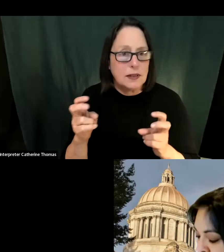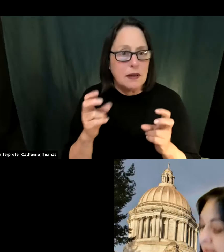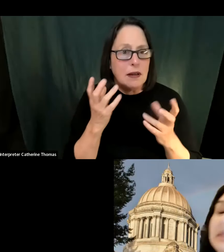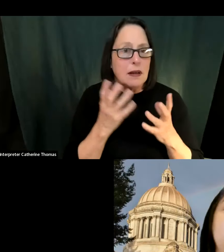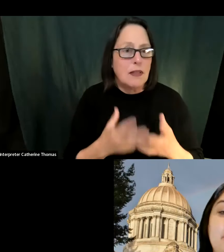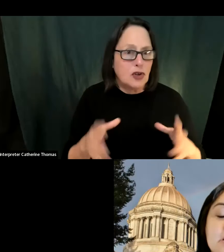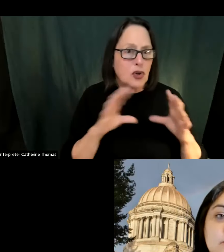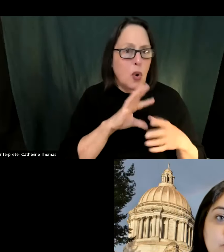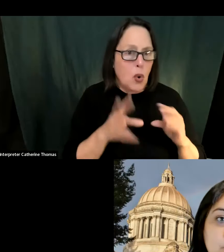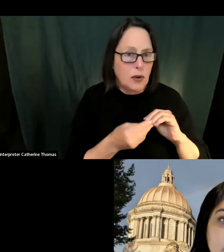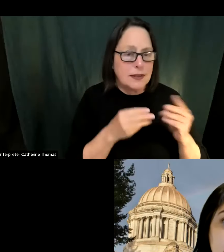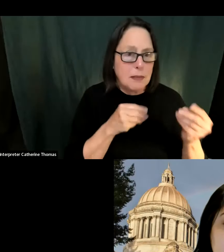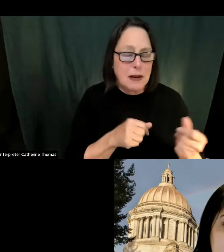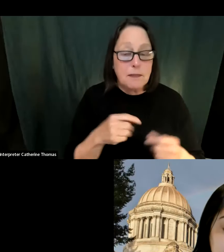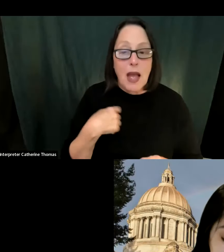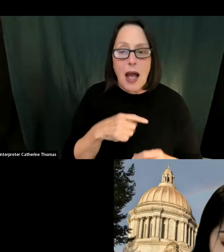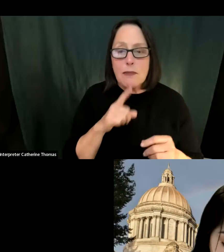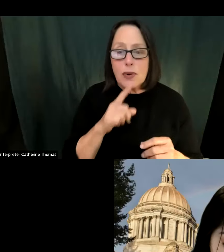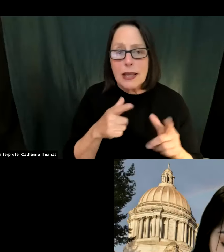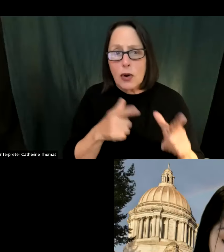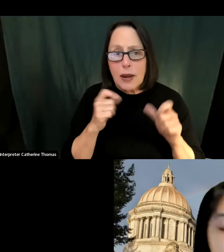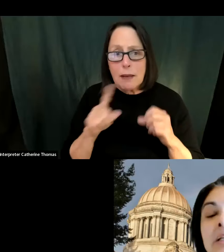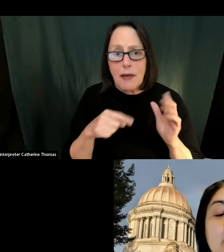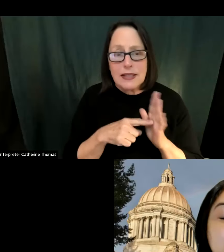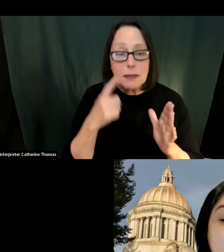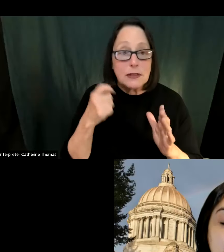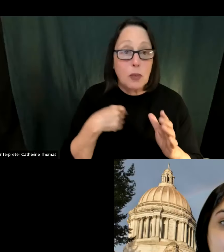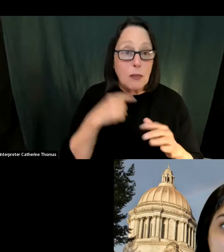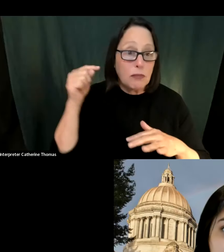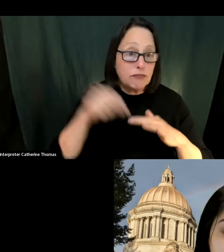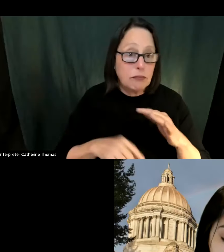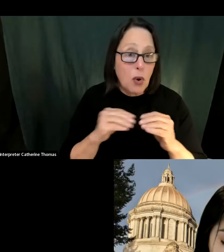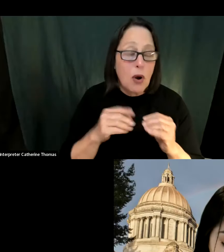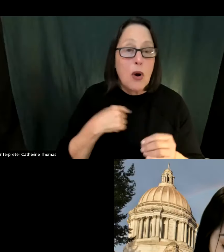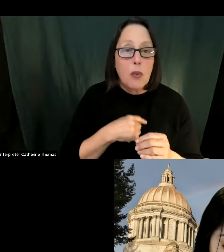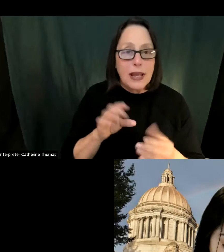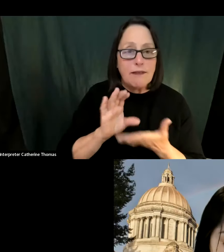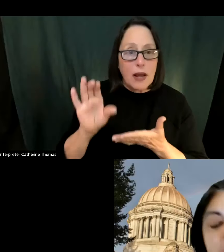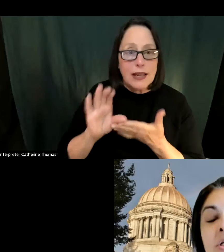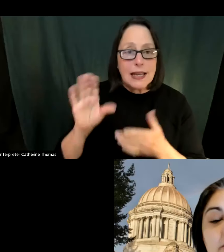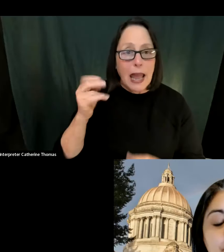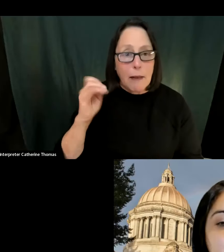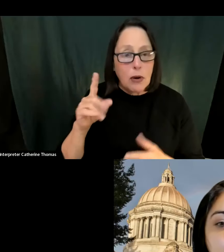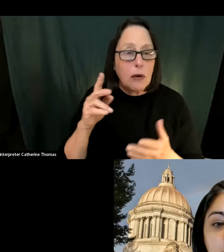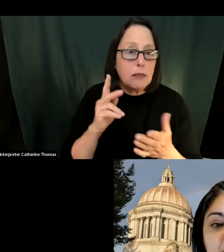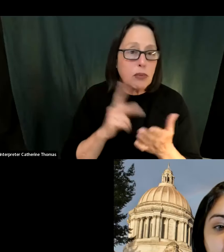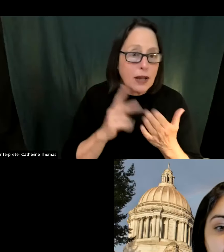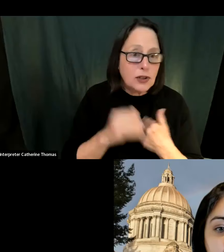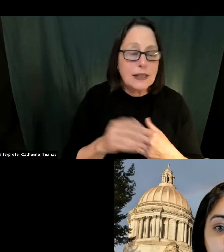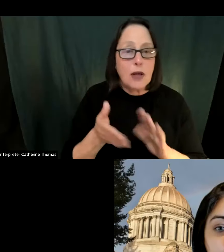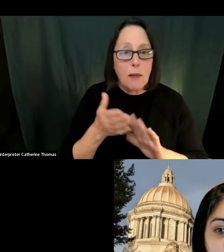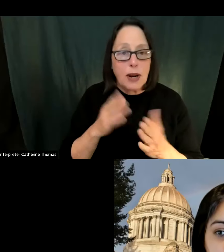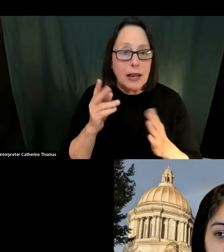very quick about this because we will dig deep into this. We funded a lot of capital projects, operating budget. We